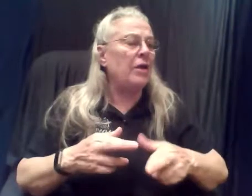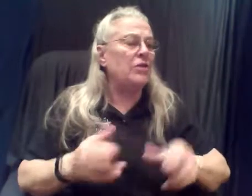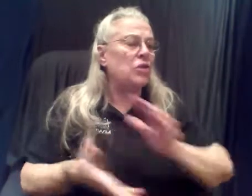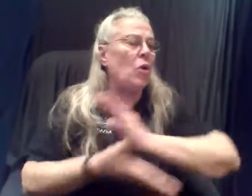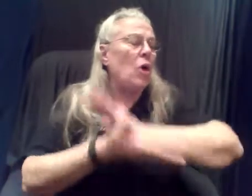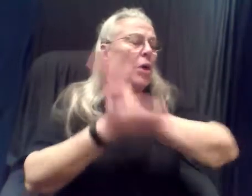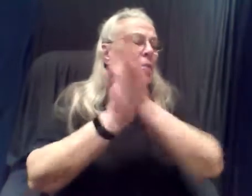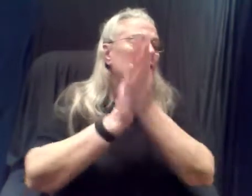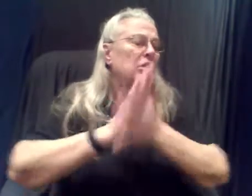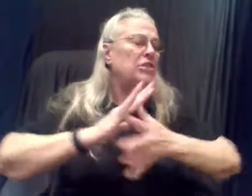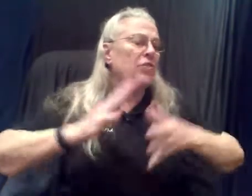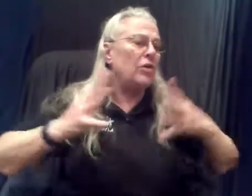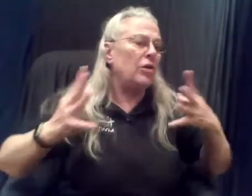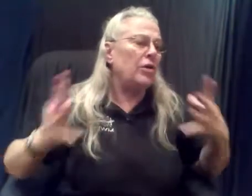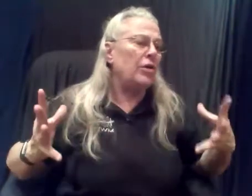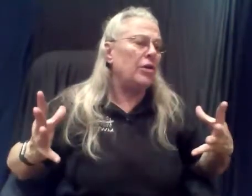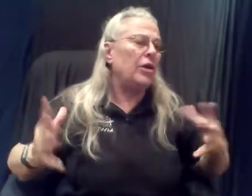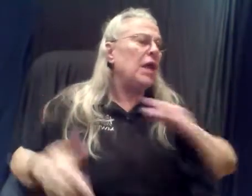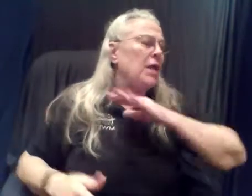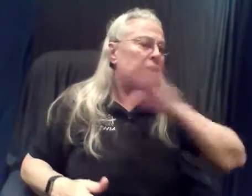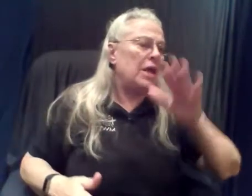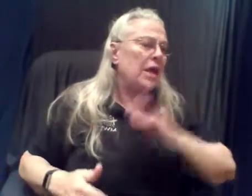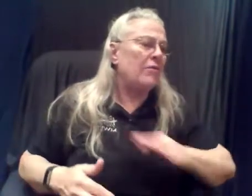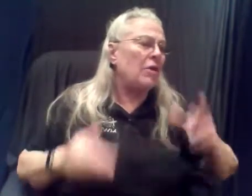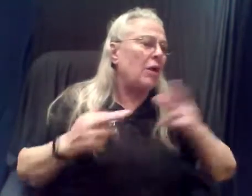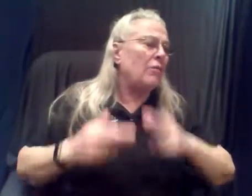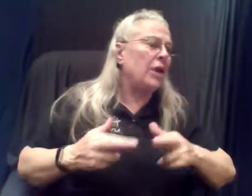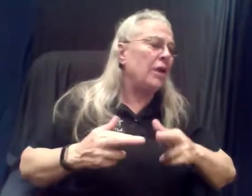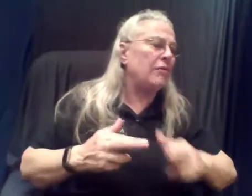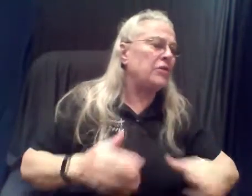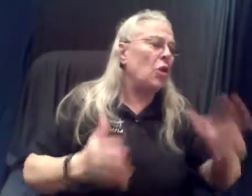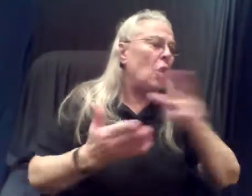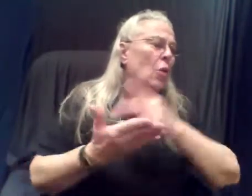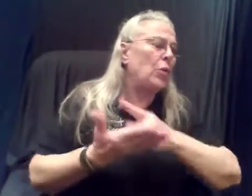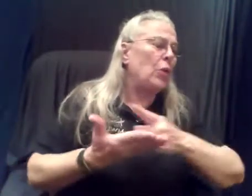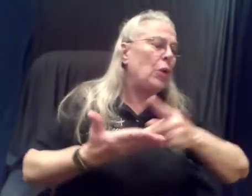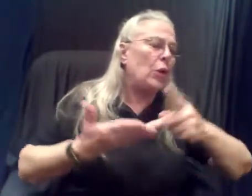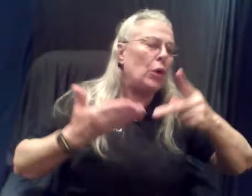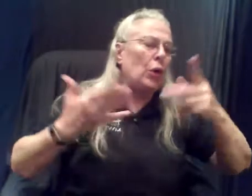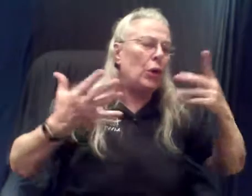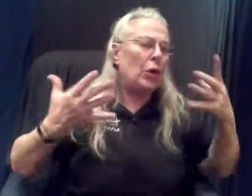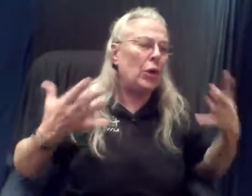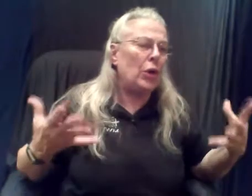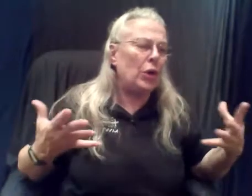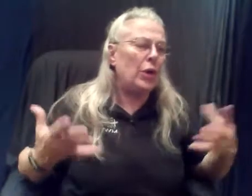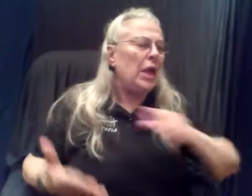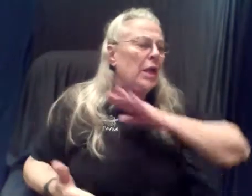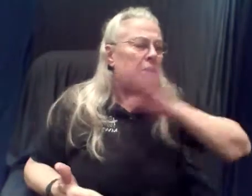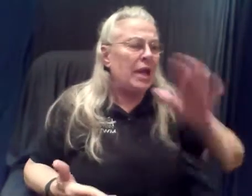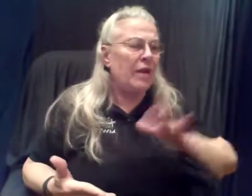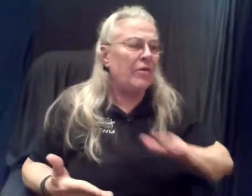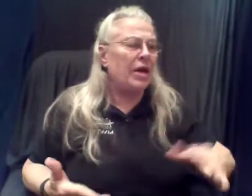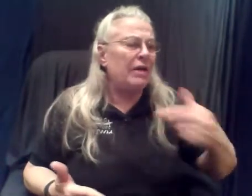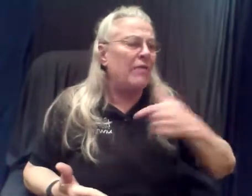so peaceful, never a river so pure, never have